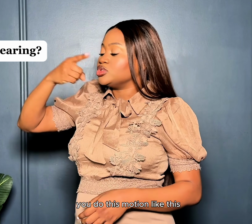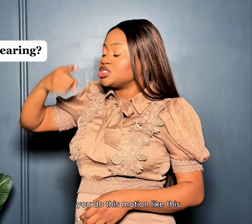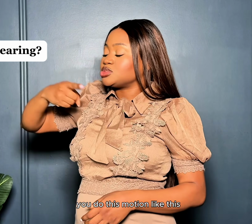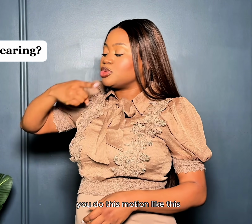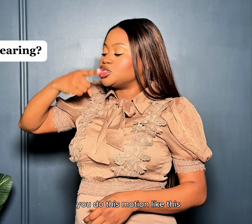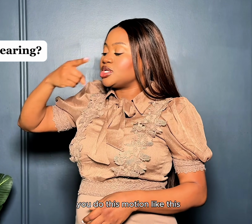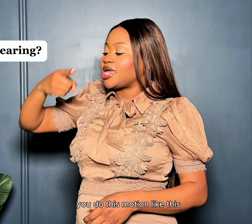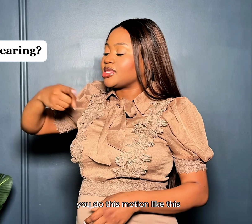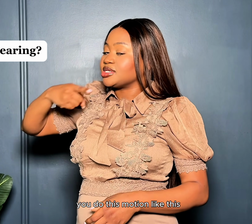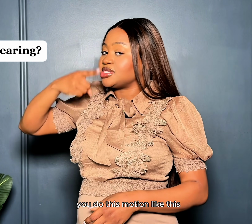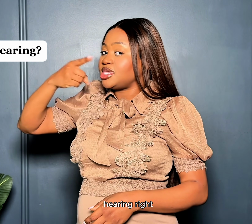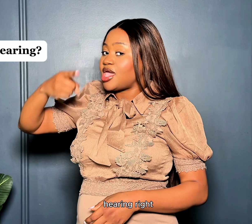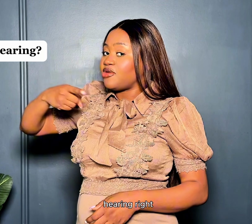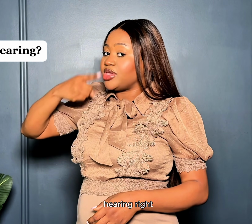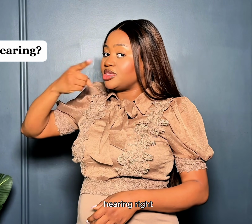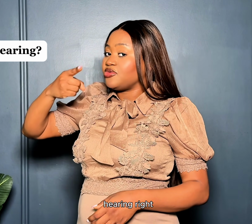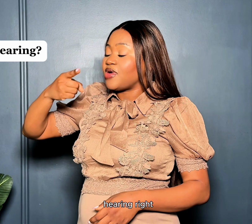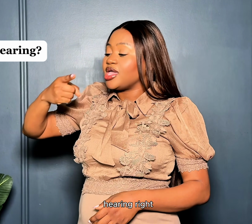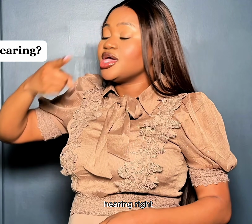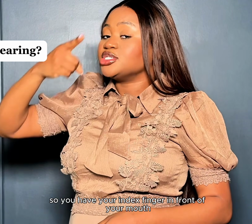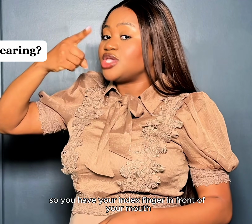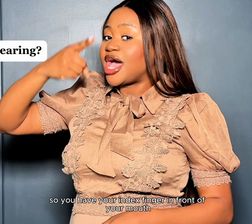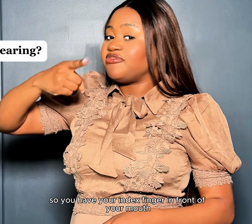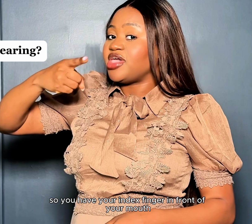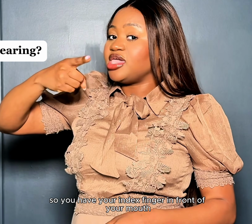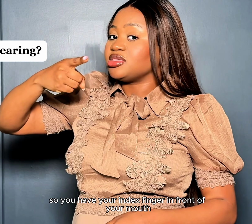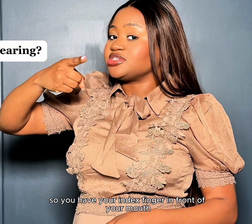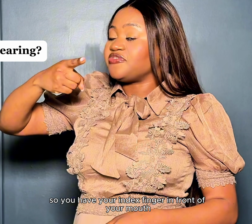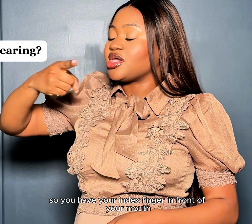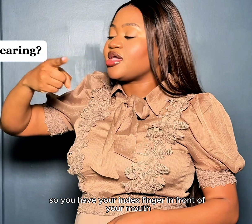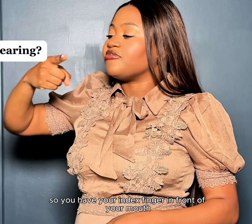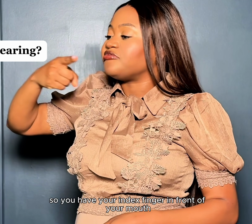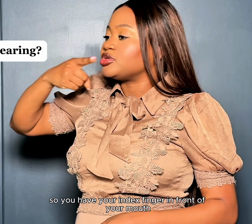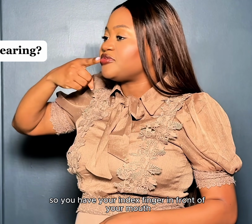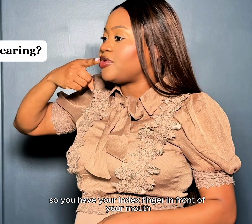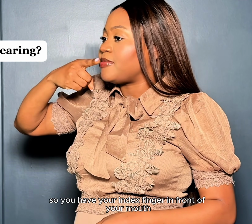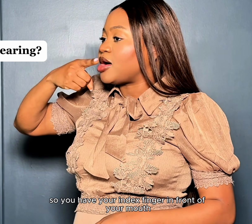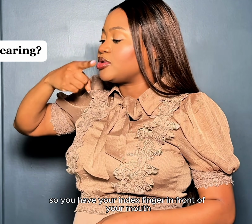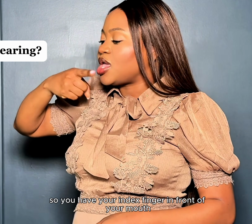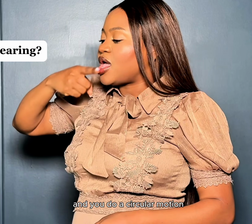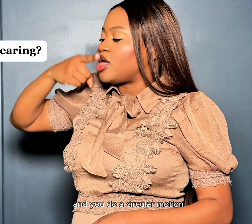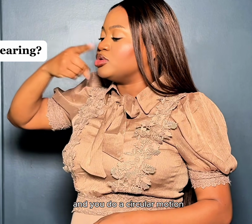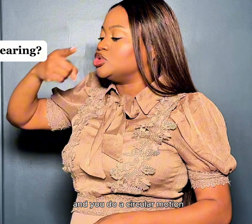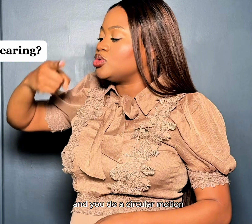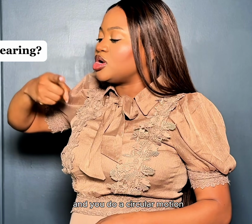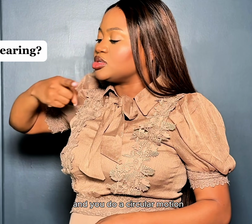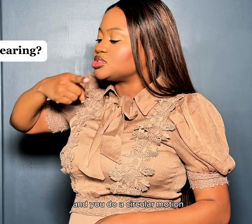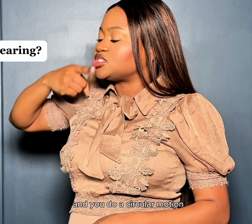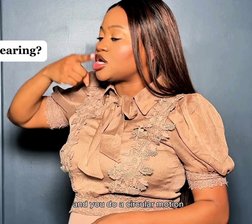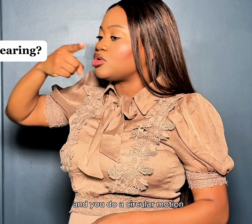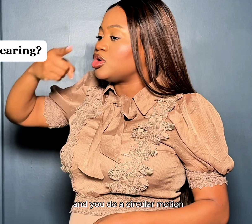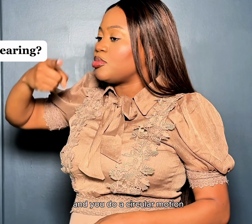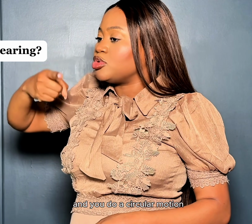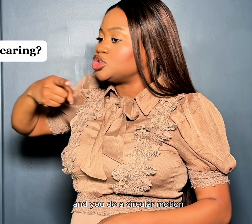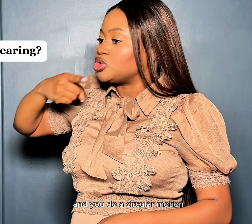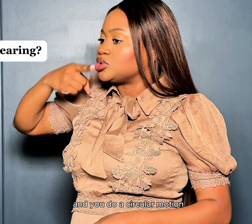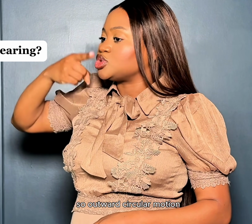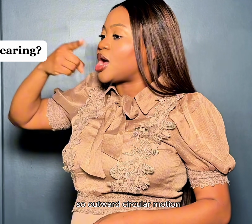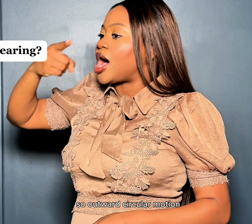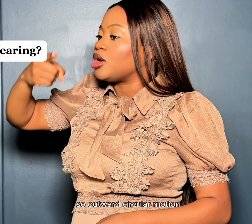this motion like this, hearing, right? So you have your index finger in front of your mouth and you do a circular motion. So